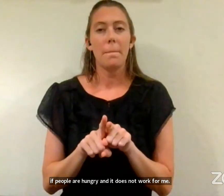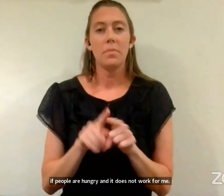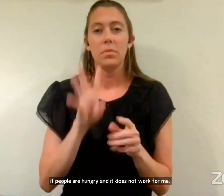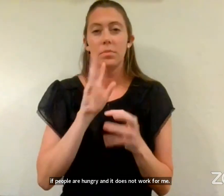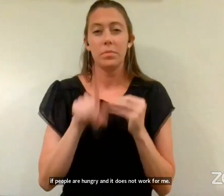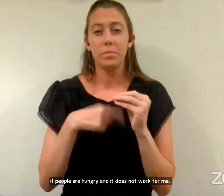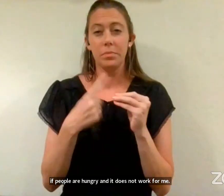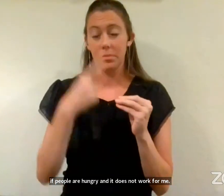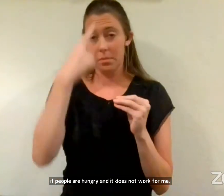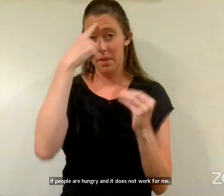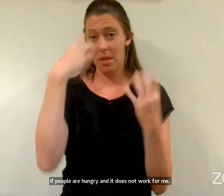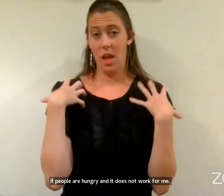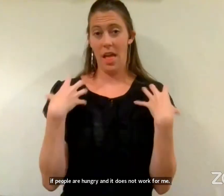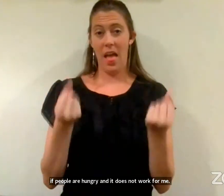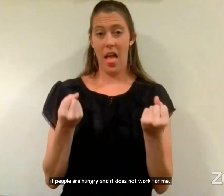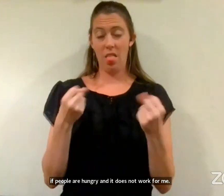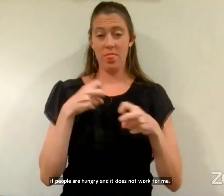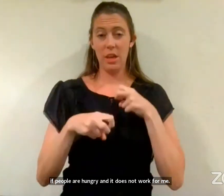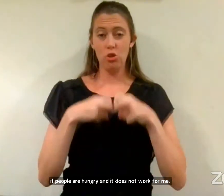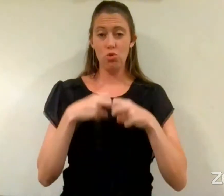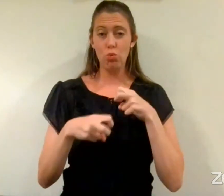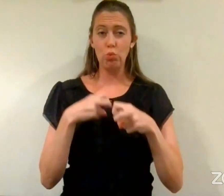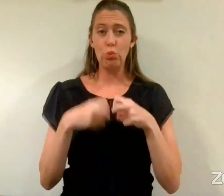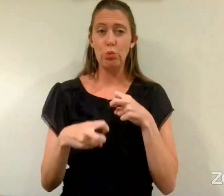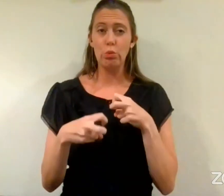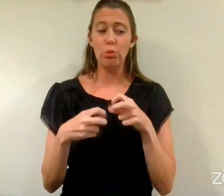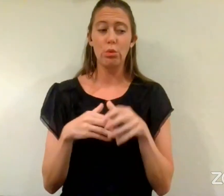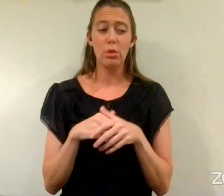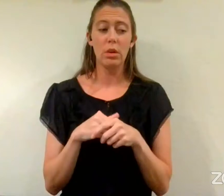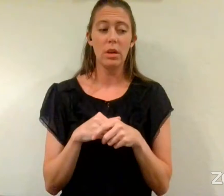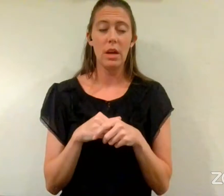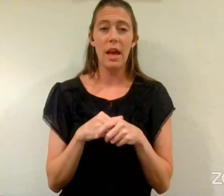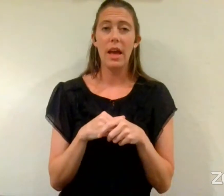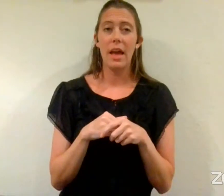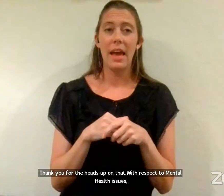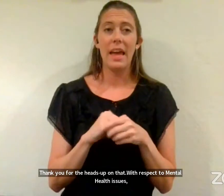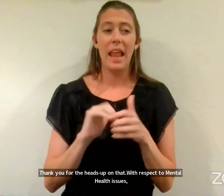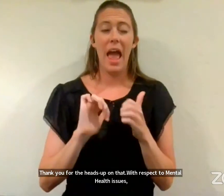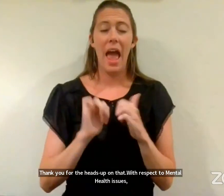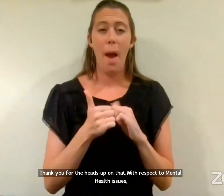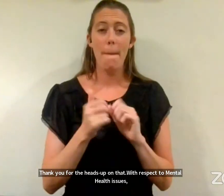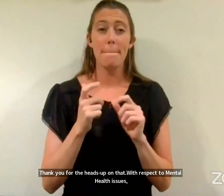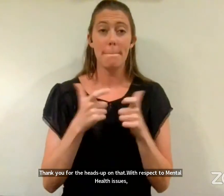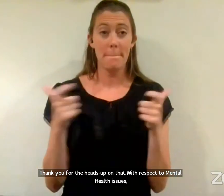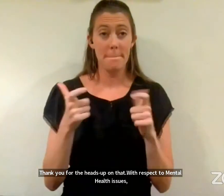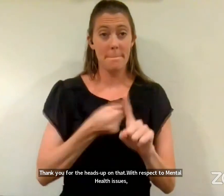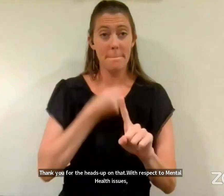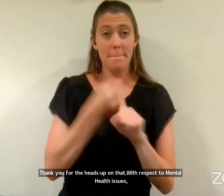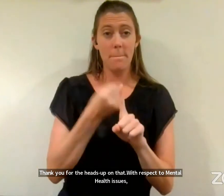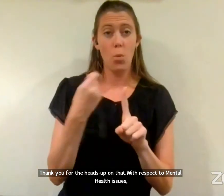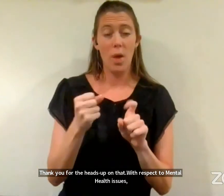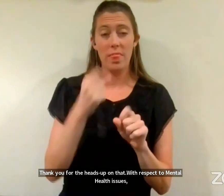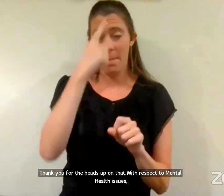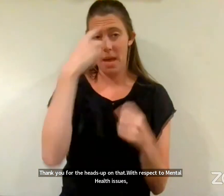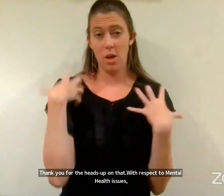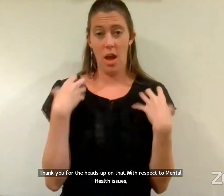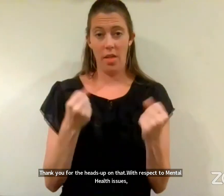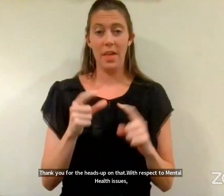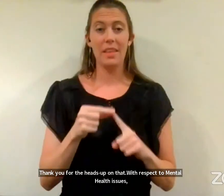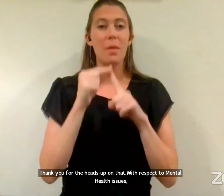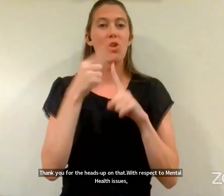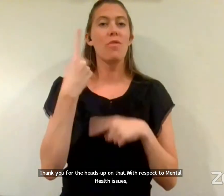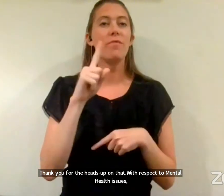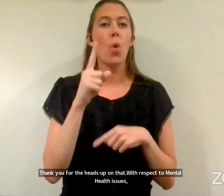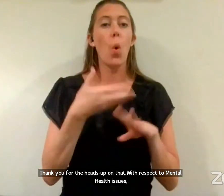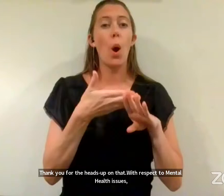out, and just how hard the mental health stuff has been, particularly with our preteens, and particularly with preteen girls. Like